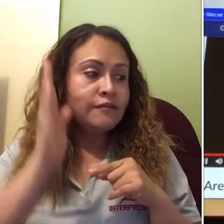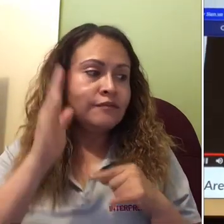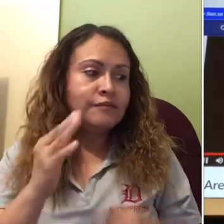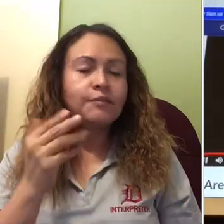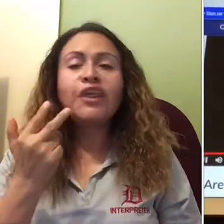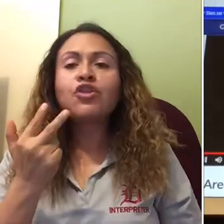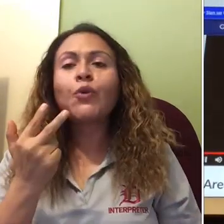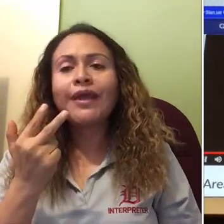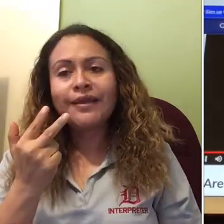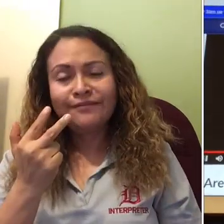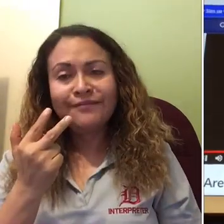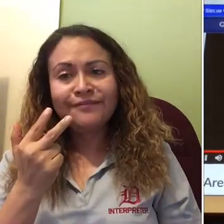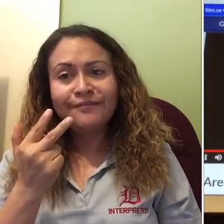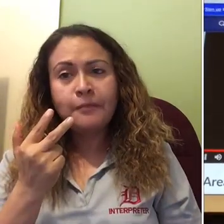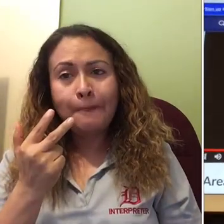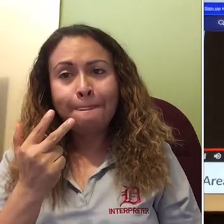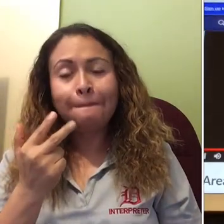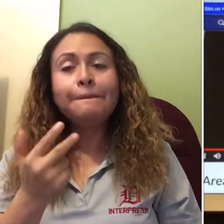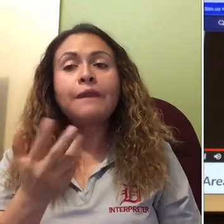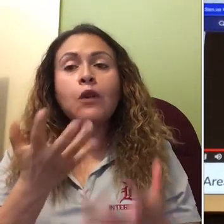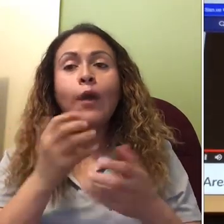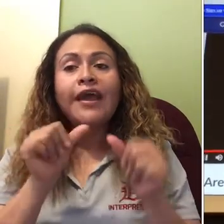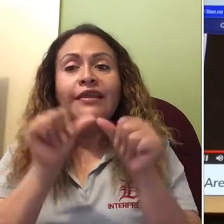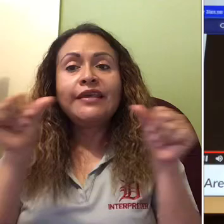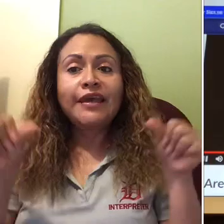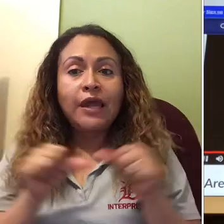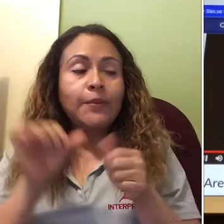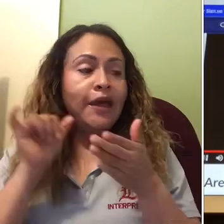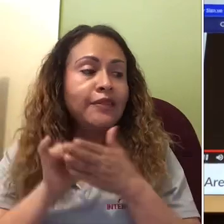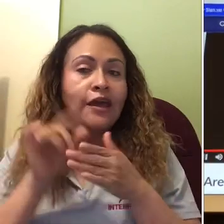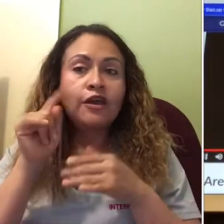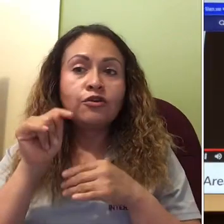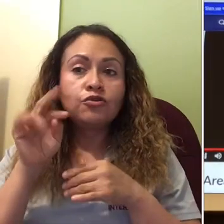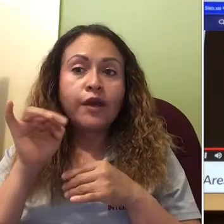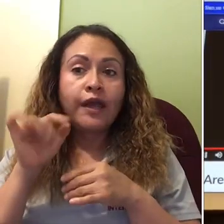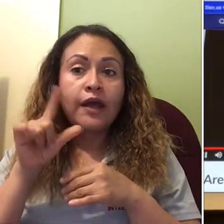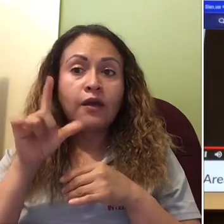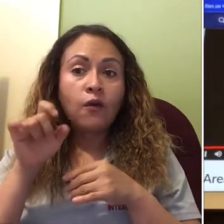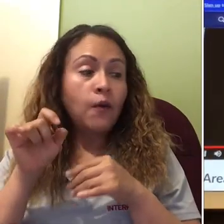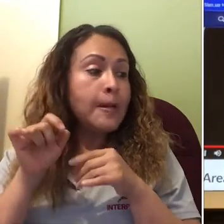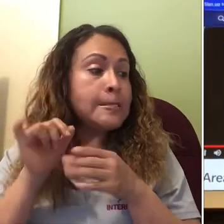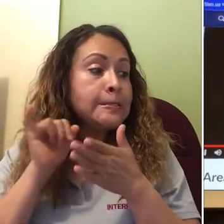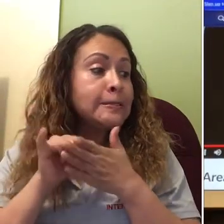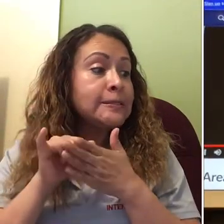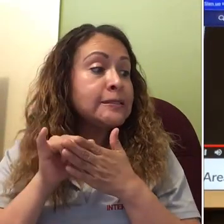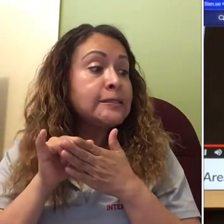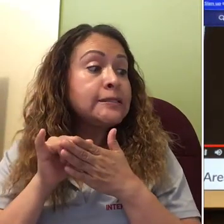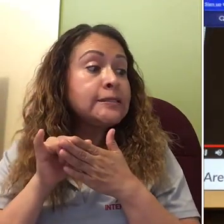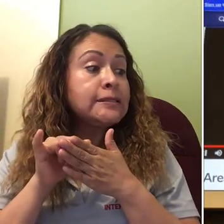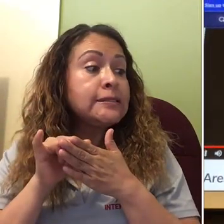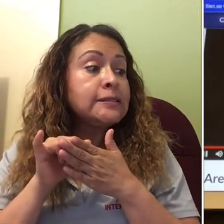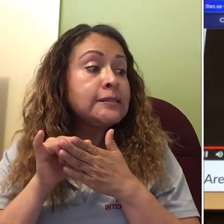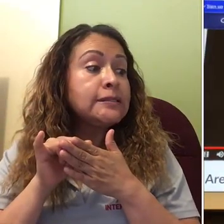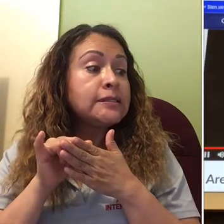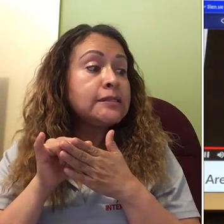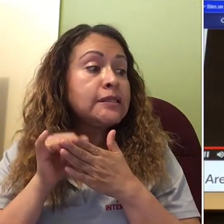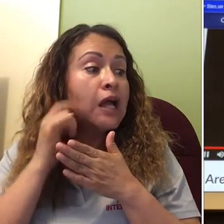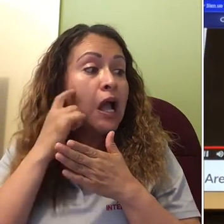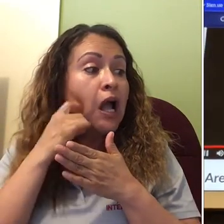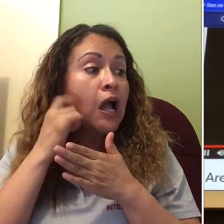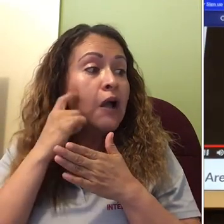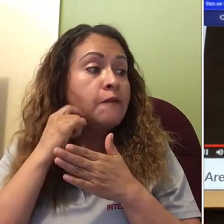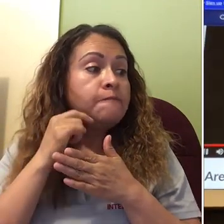just going to be 3. So if we want the area of this triangle right over here, which is this triangle right over here, it's just